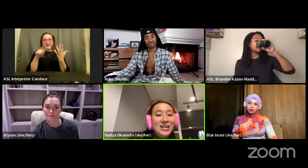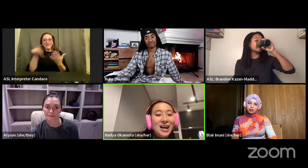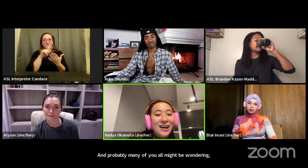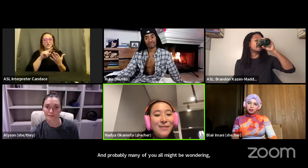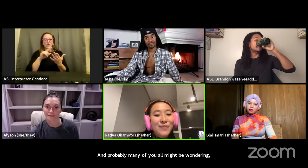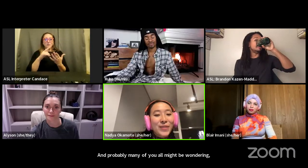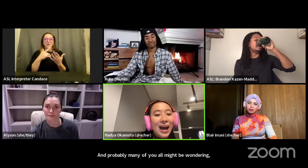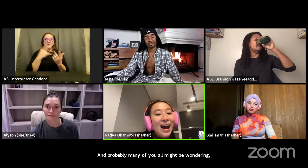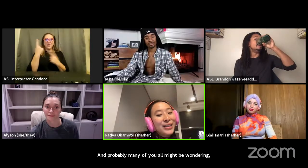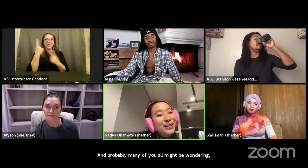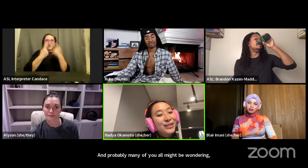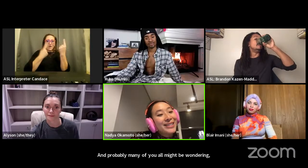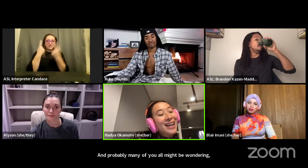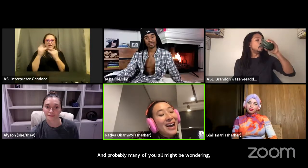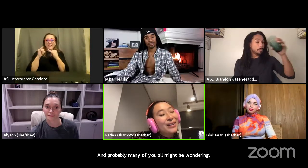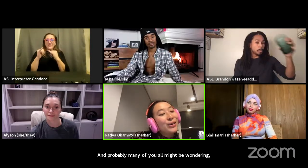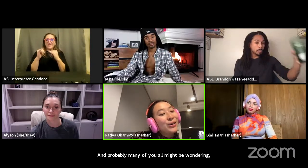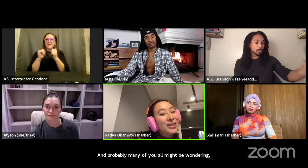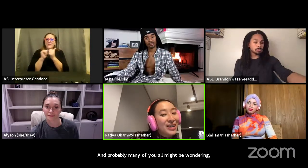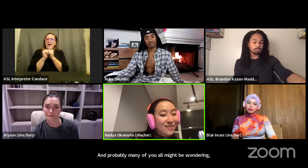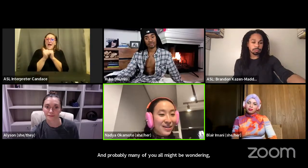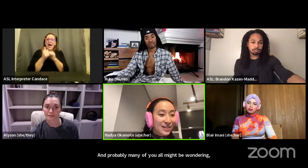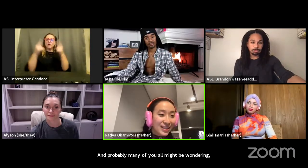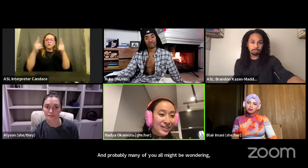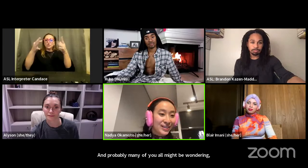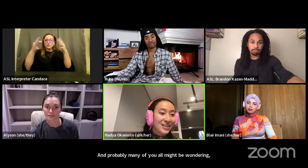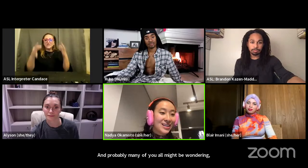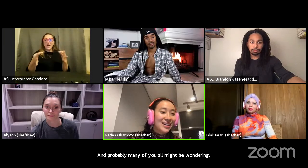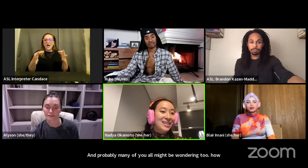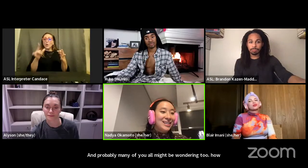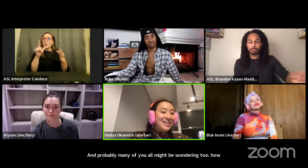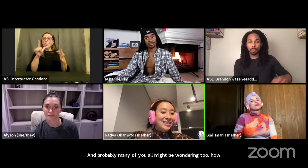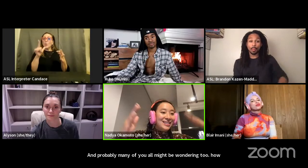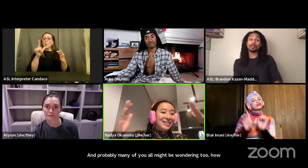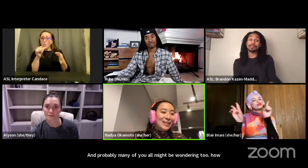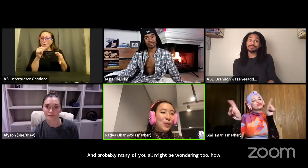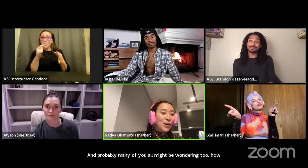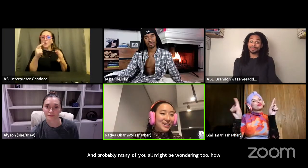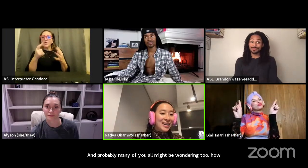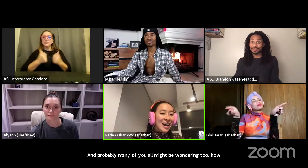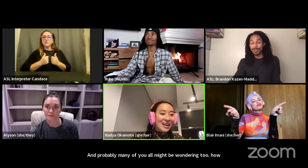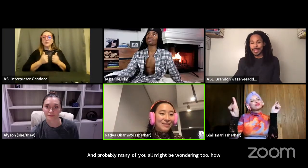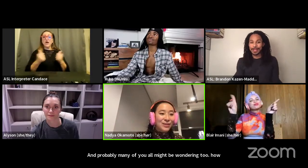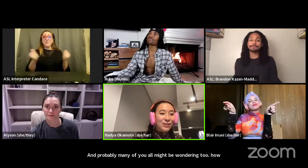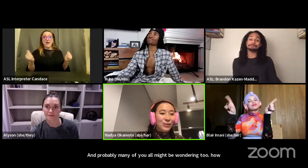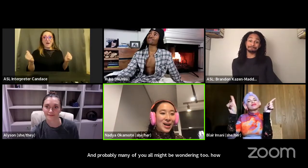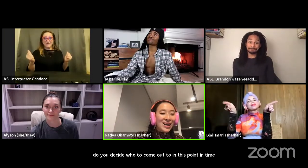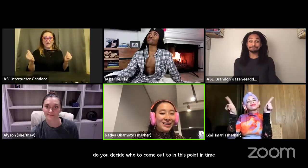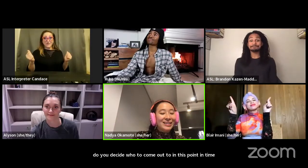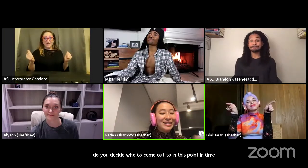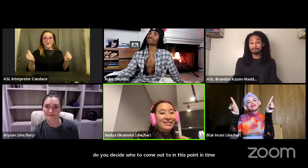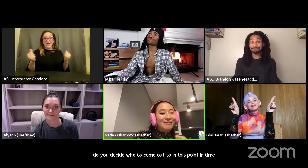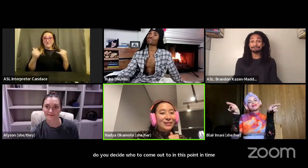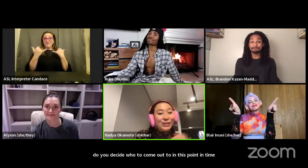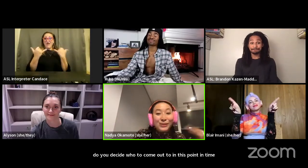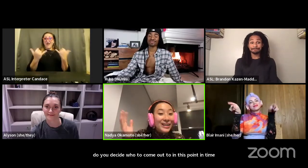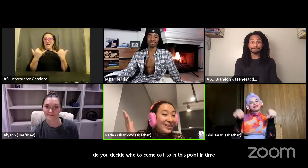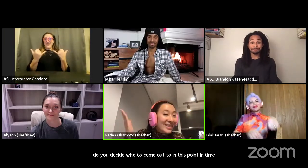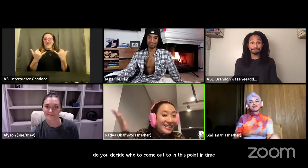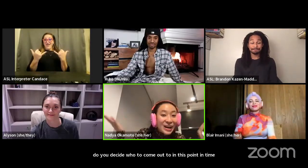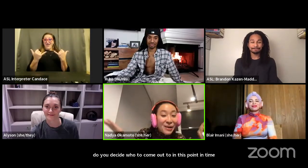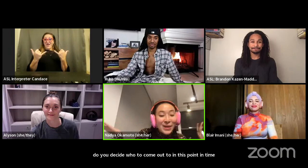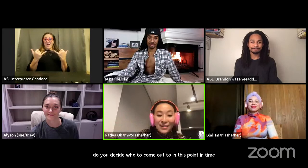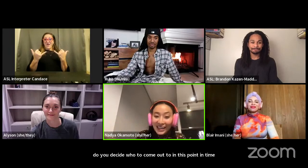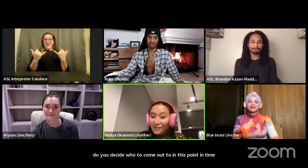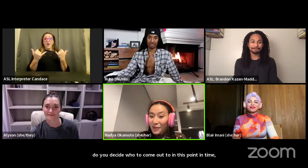too. How do you decide who to come out to in this point in time? When do we